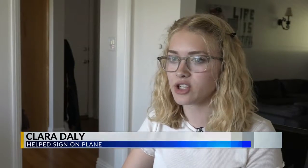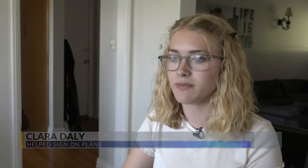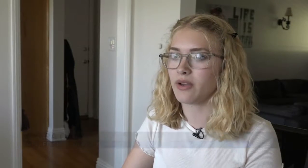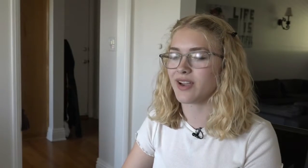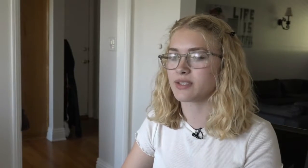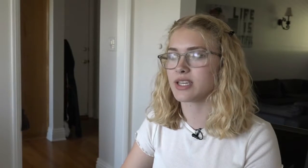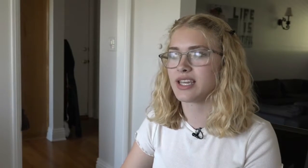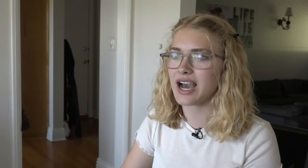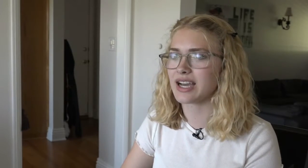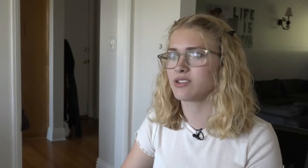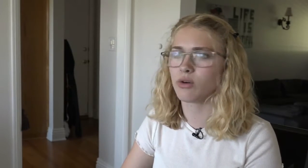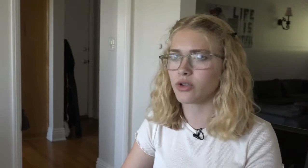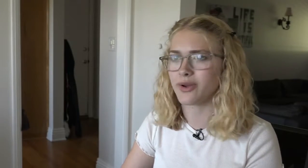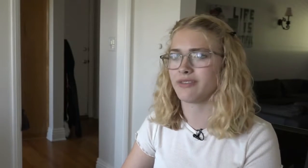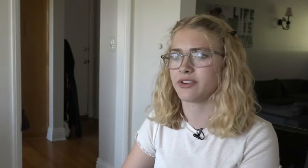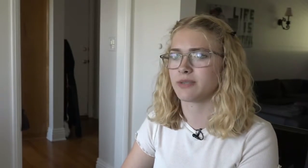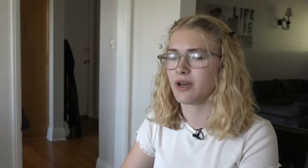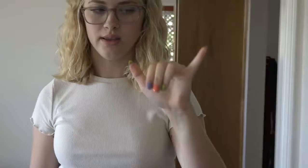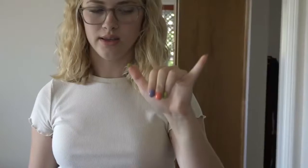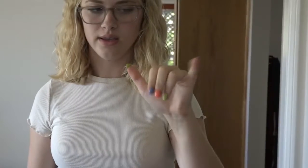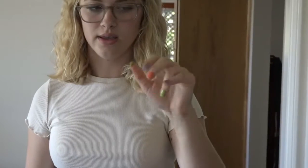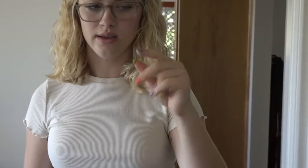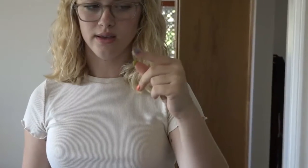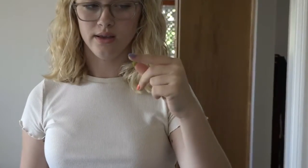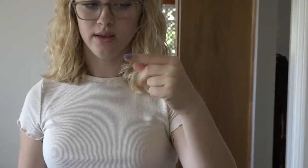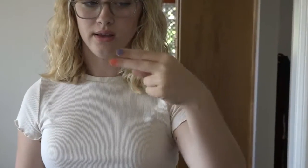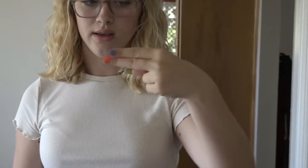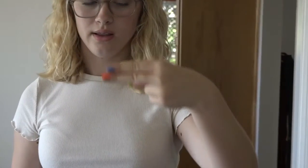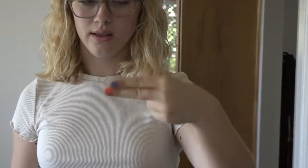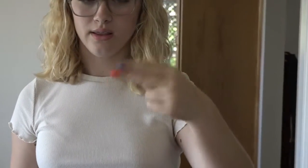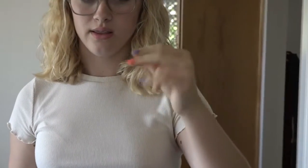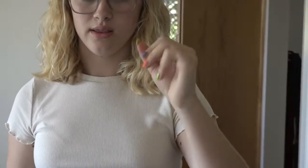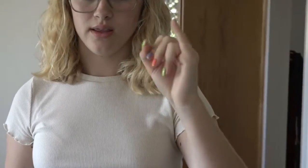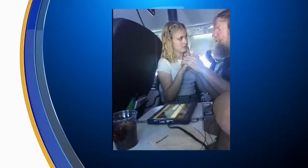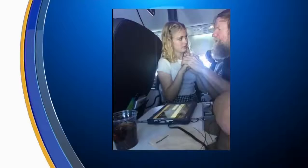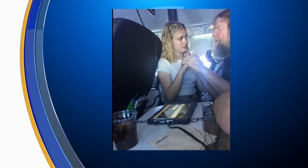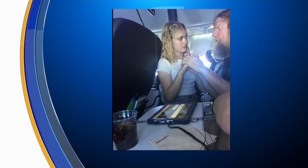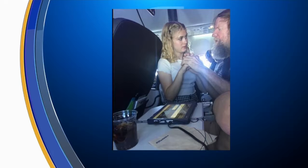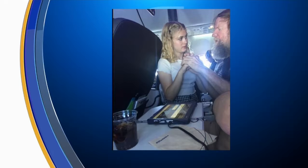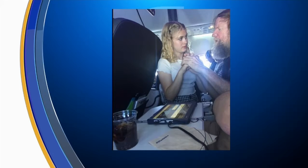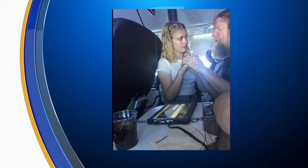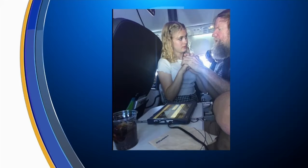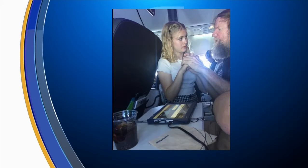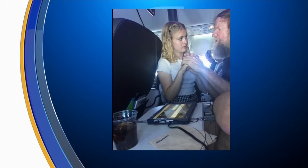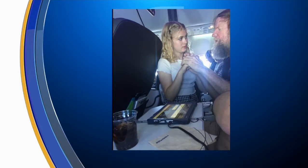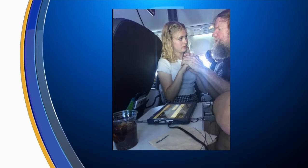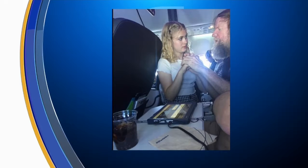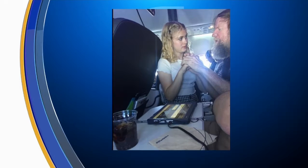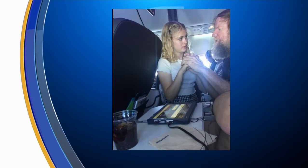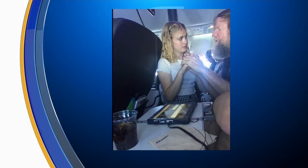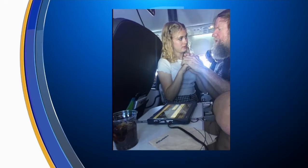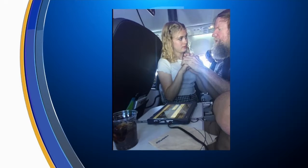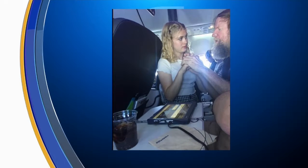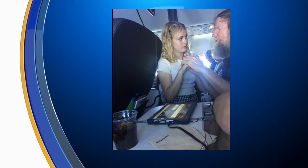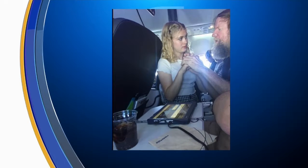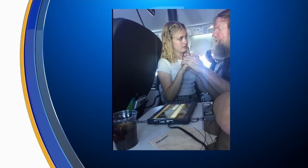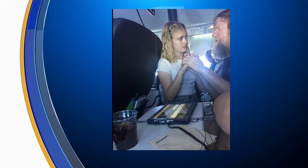fingerspell?" And I was like, "Yeah, I totally know how to fingerspell." She signed each letter in every word so that the man you see here in this picture with Clara could feel